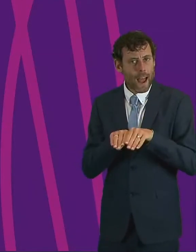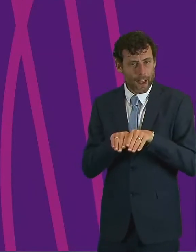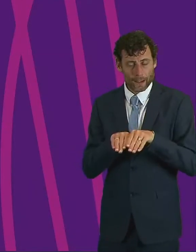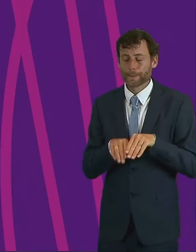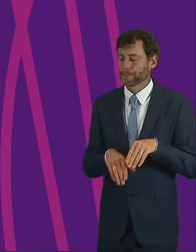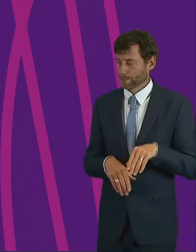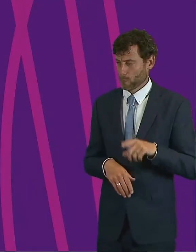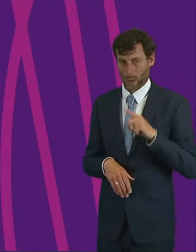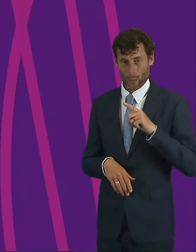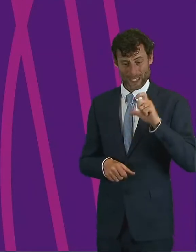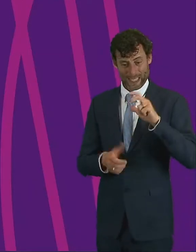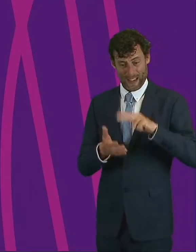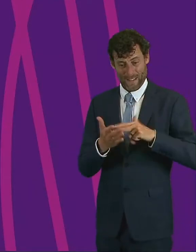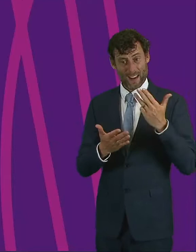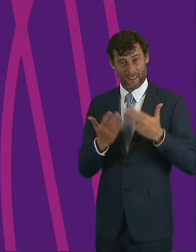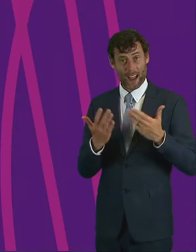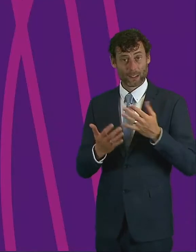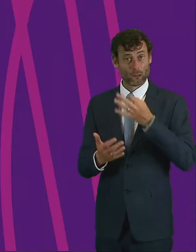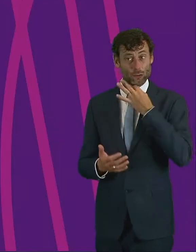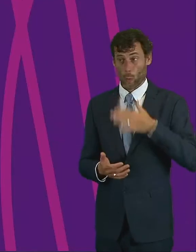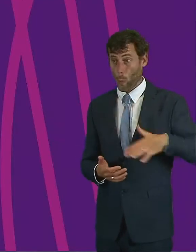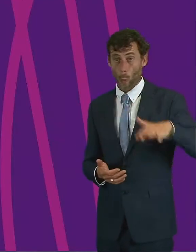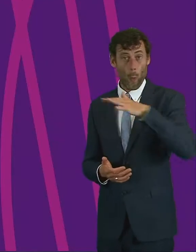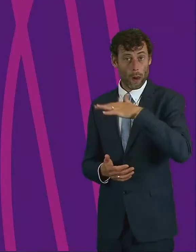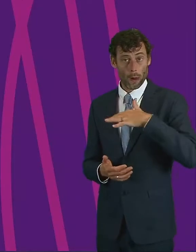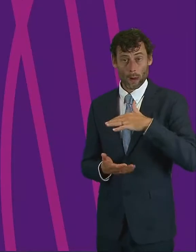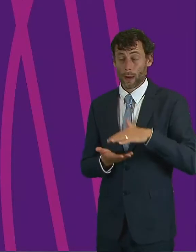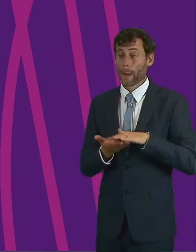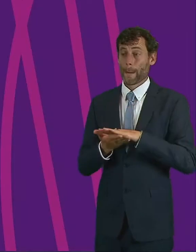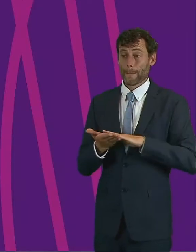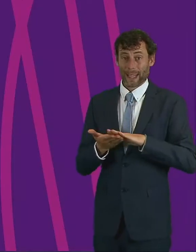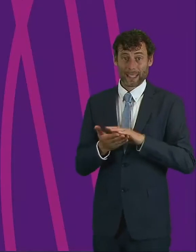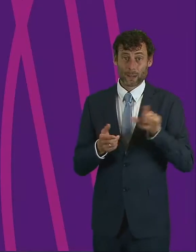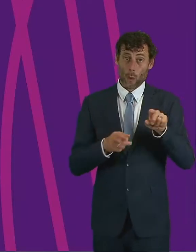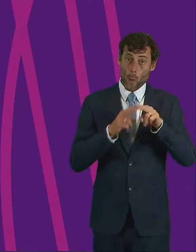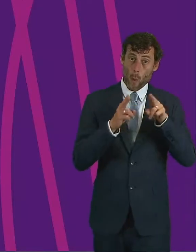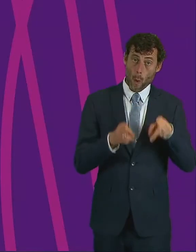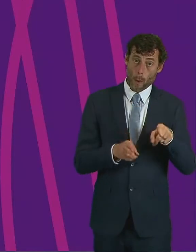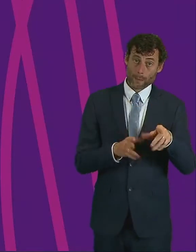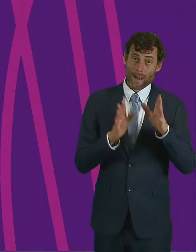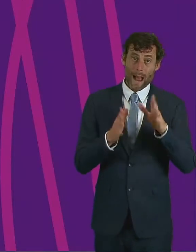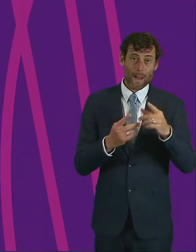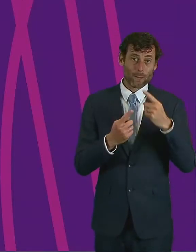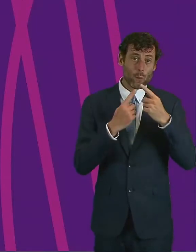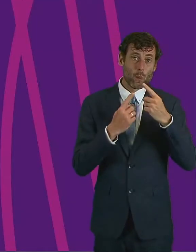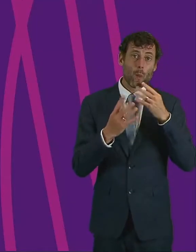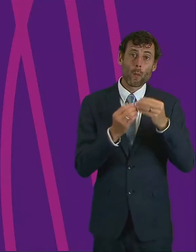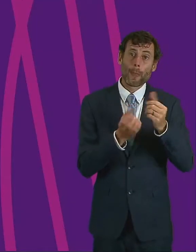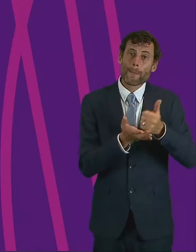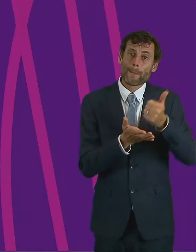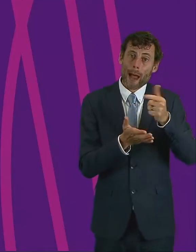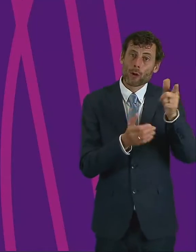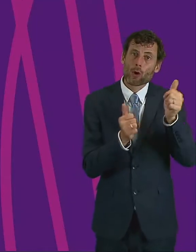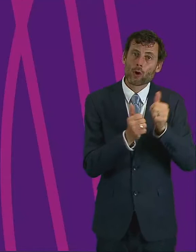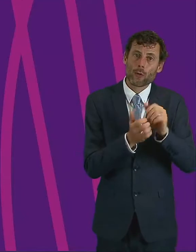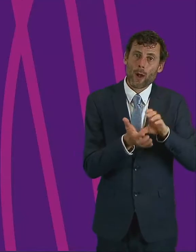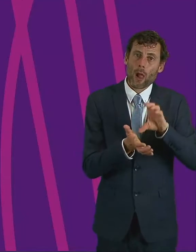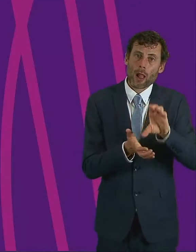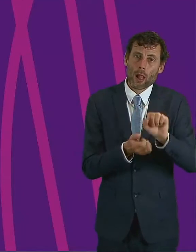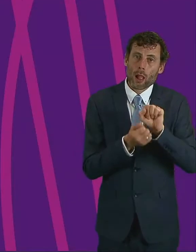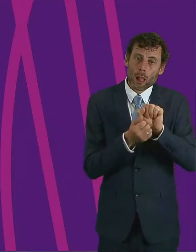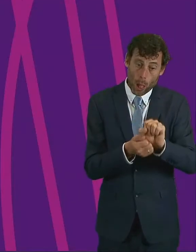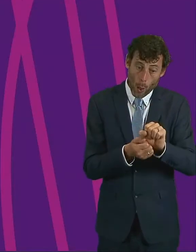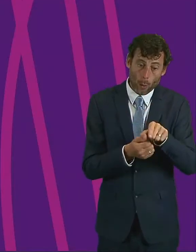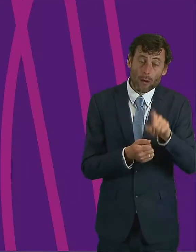of society. For households, that means working with lenders to ensure that loan, mortgage and rent holidays can be extended to those